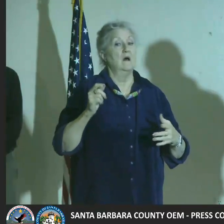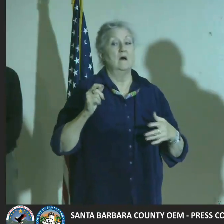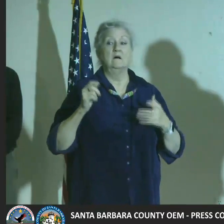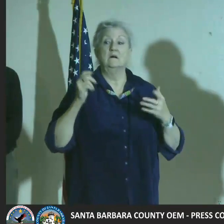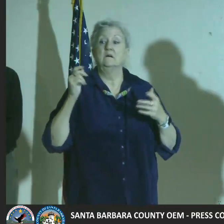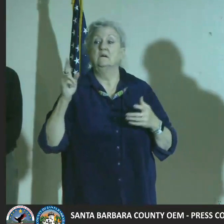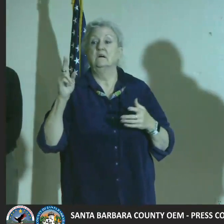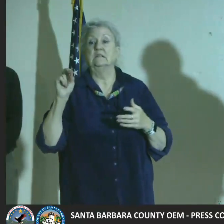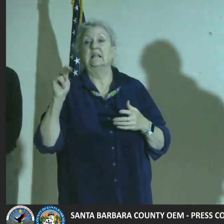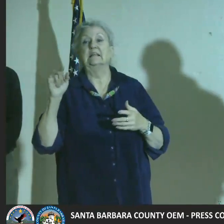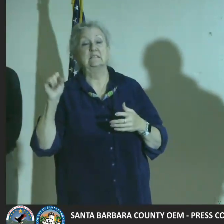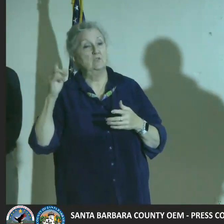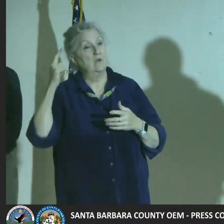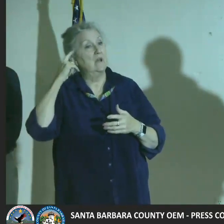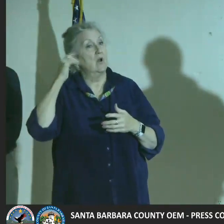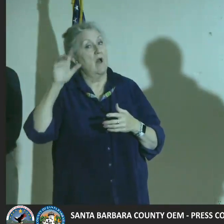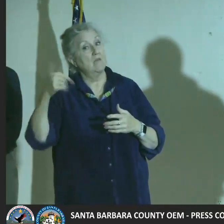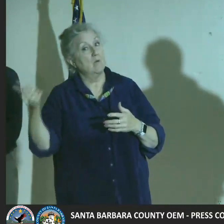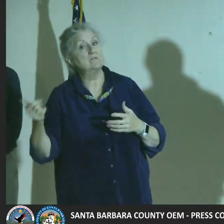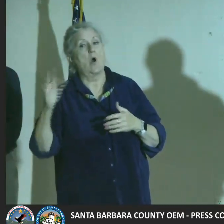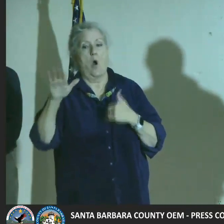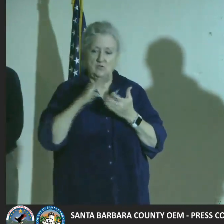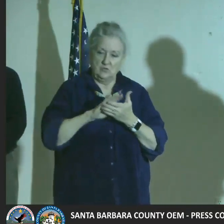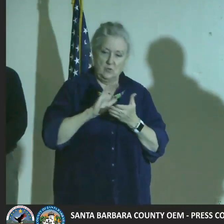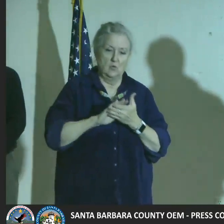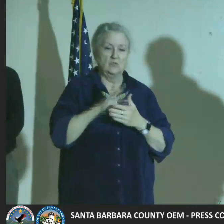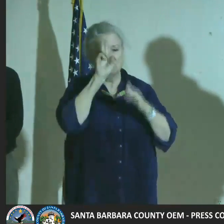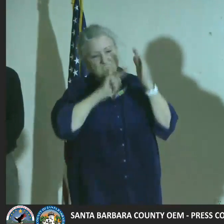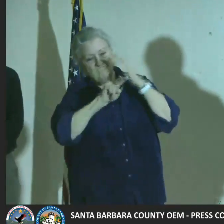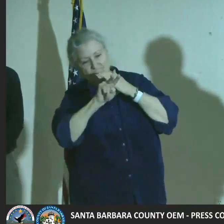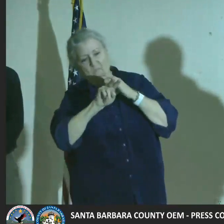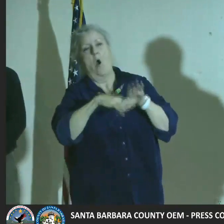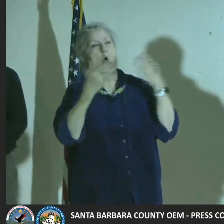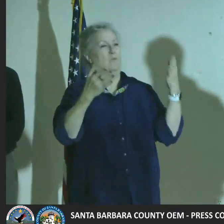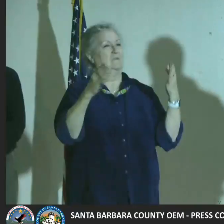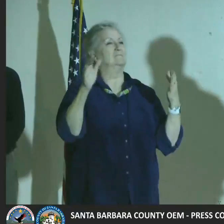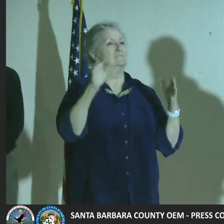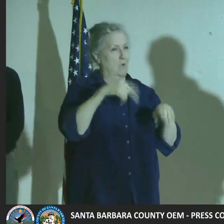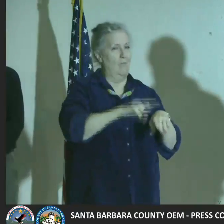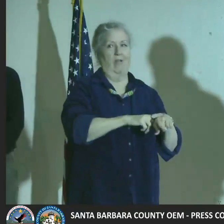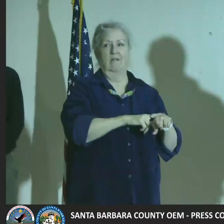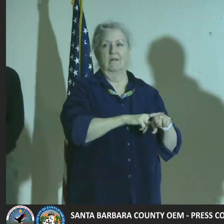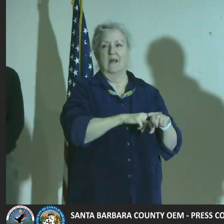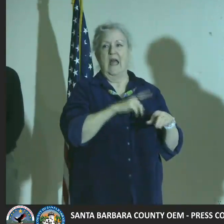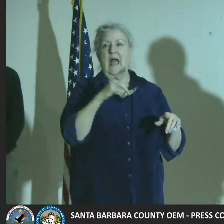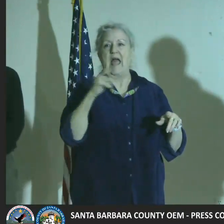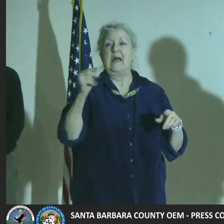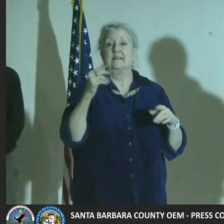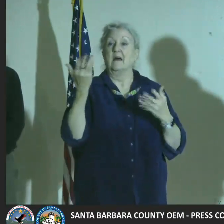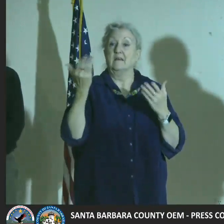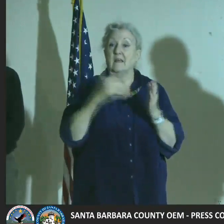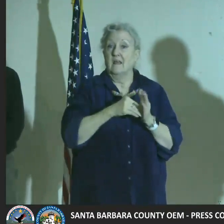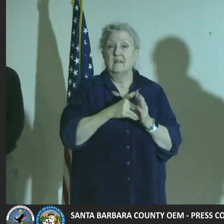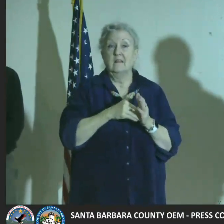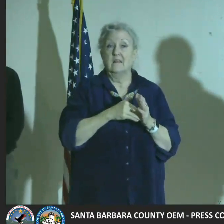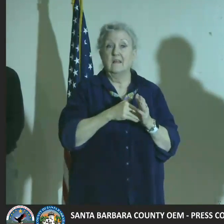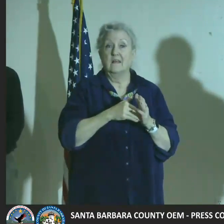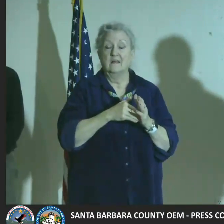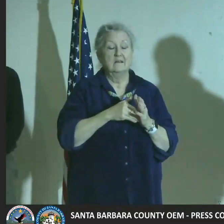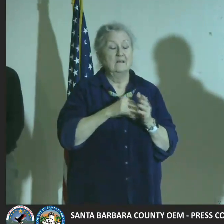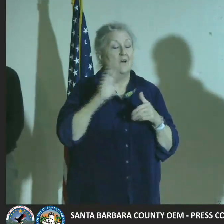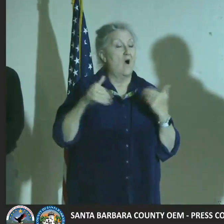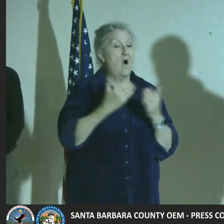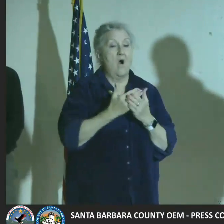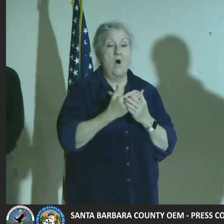hear otherwise, all schools are anticipated to be open tomorrow as normal. And once again,